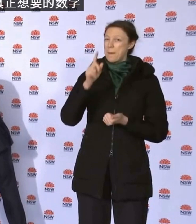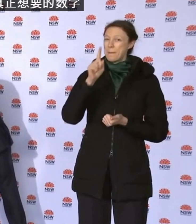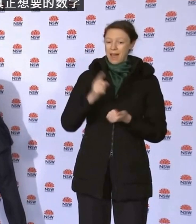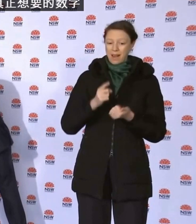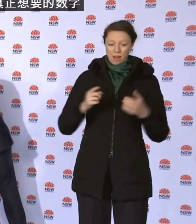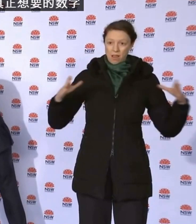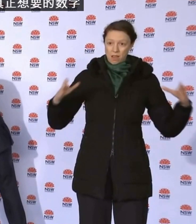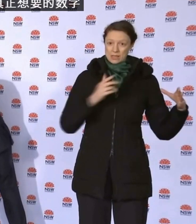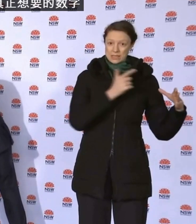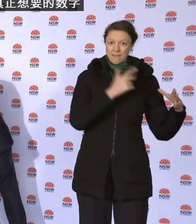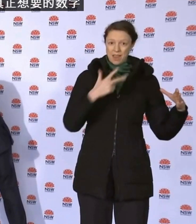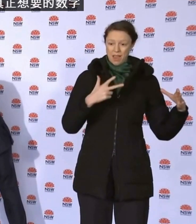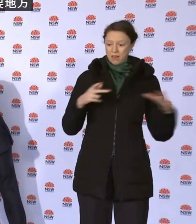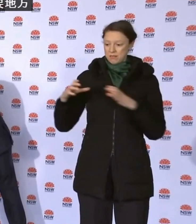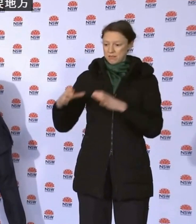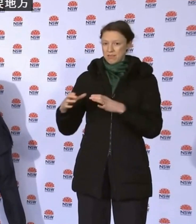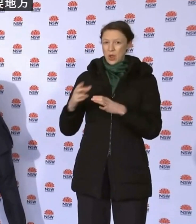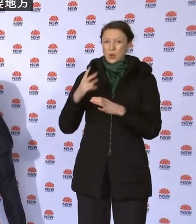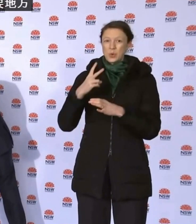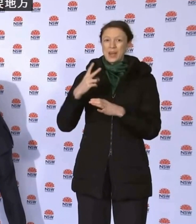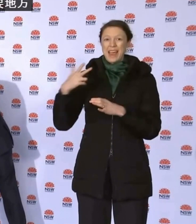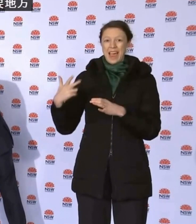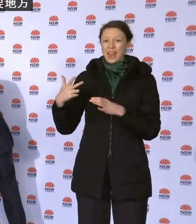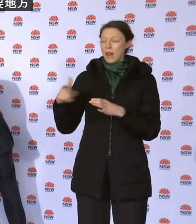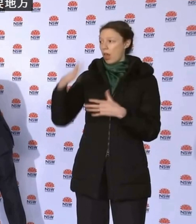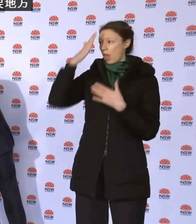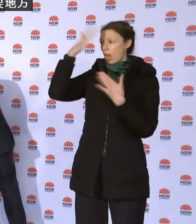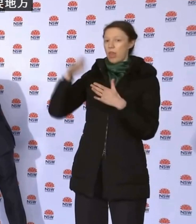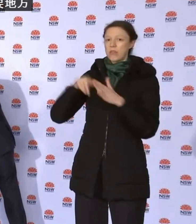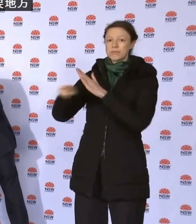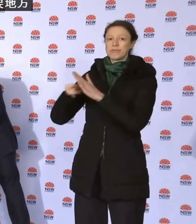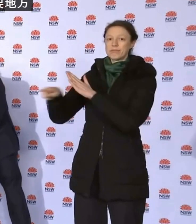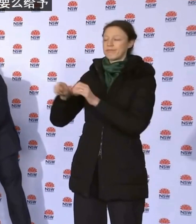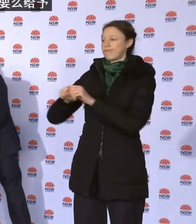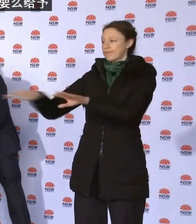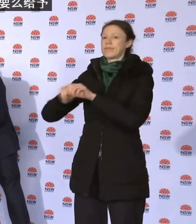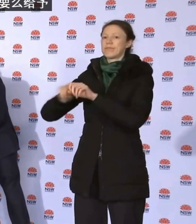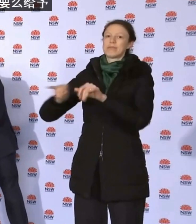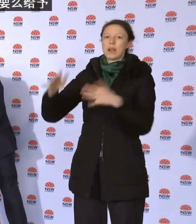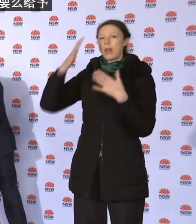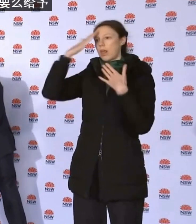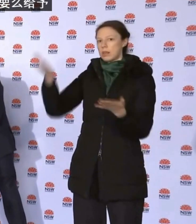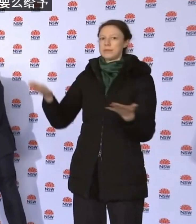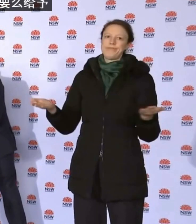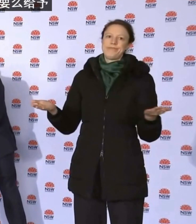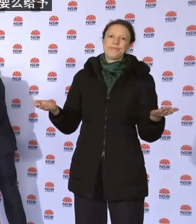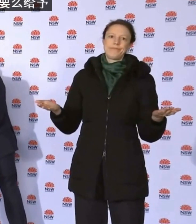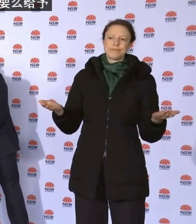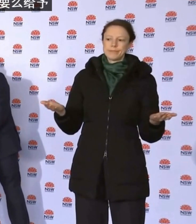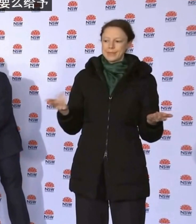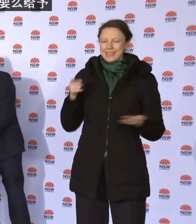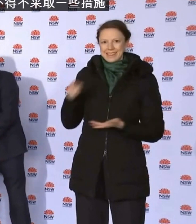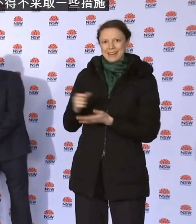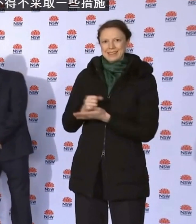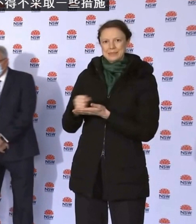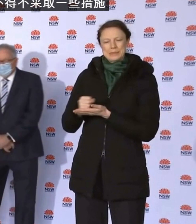out of those cases, and that's the number we really want to bring down. Again, the main place where people are unfortunately either getting the virus